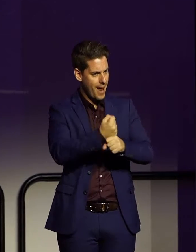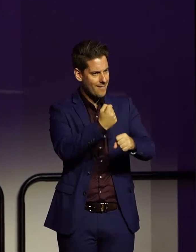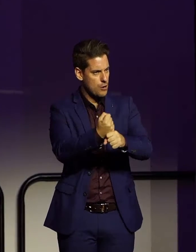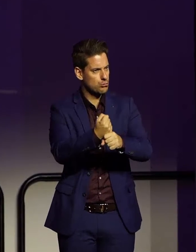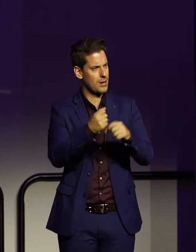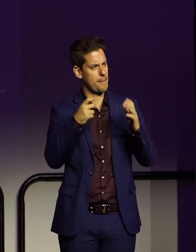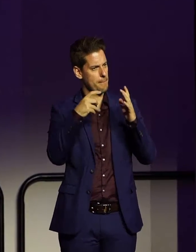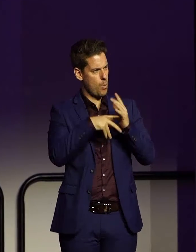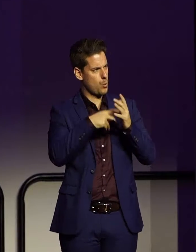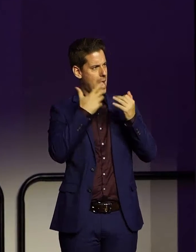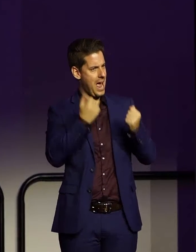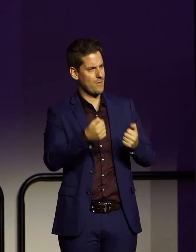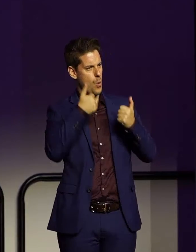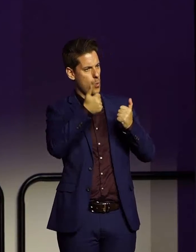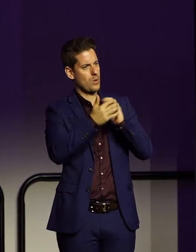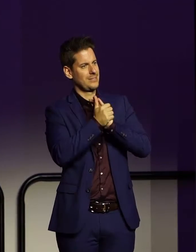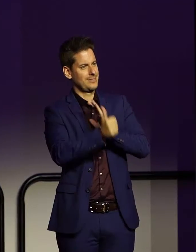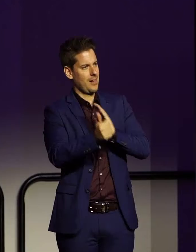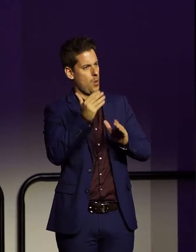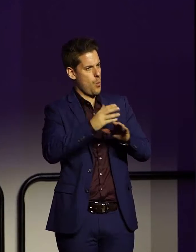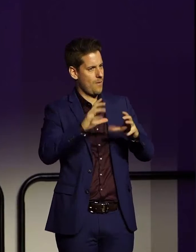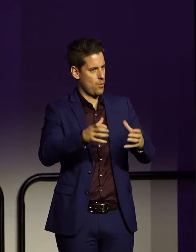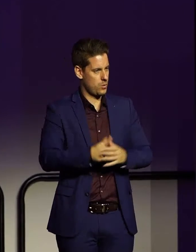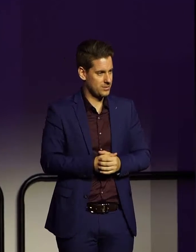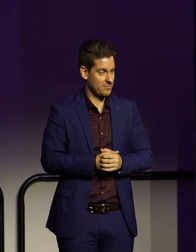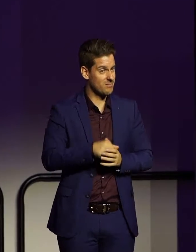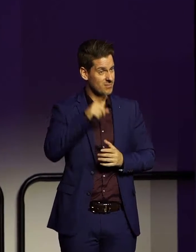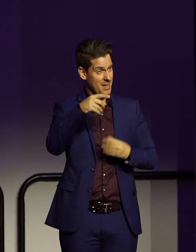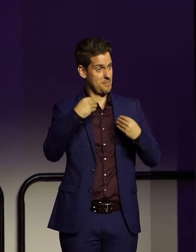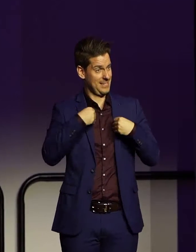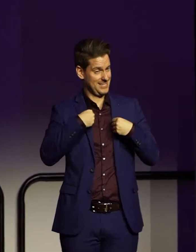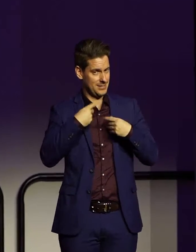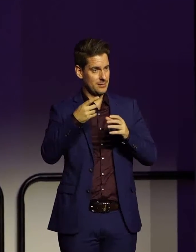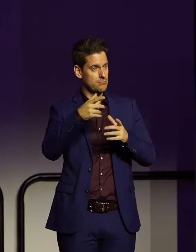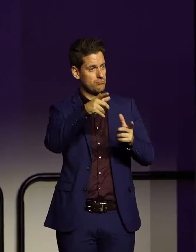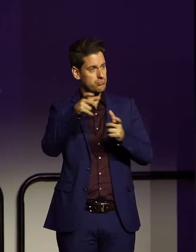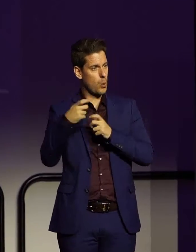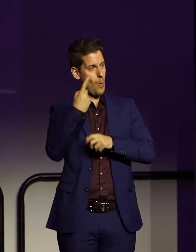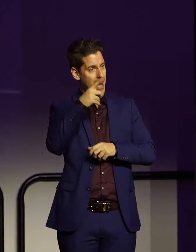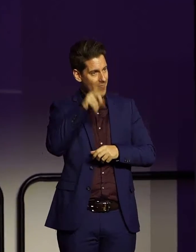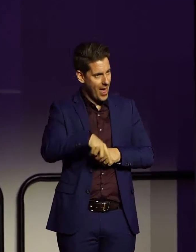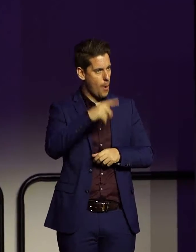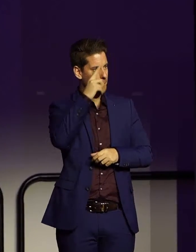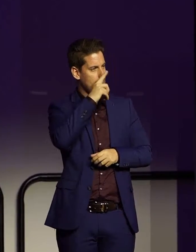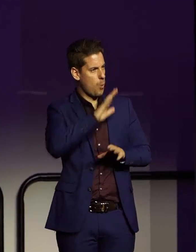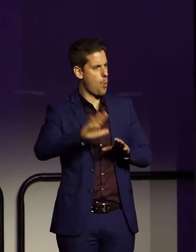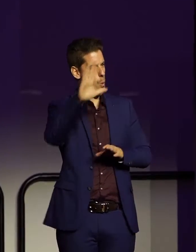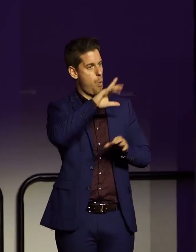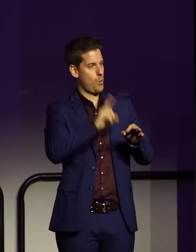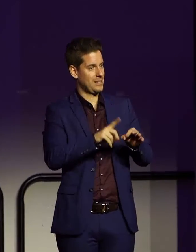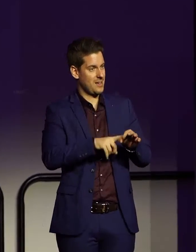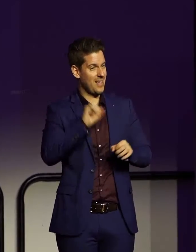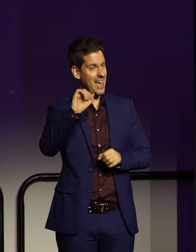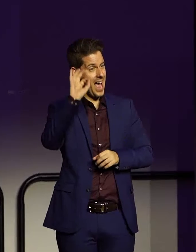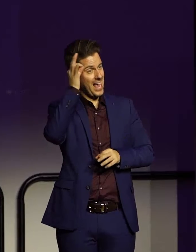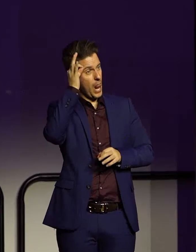of a highly skilled workforce. Komatsu now employs more than 1,000 people across Queensland, and their big yellow equipment is